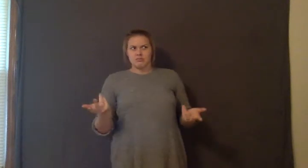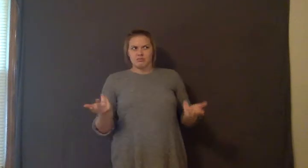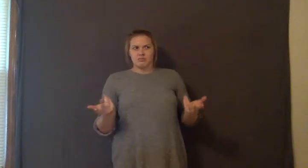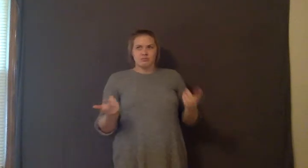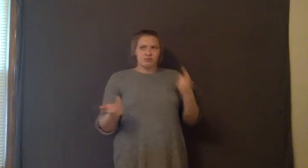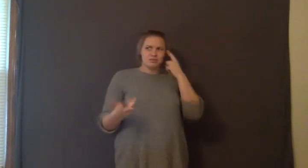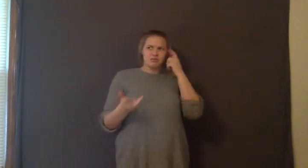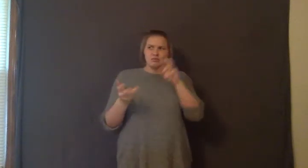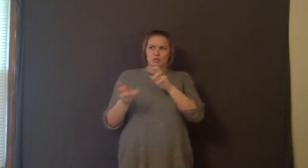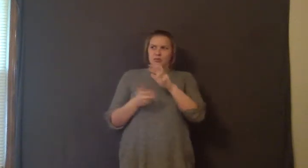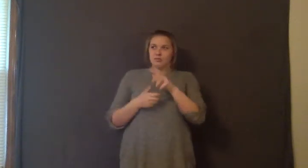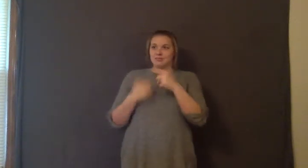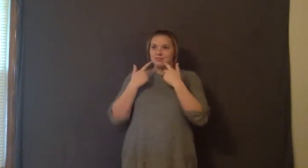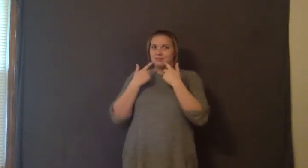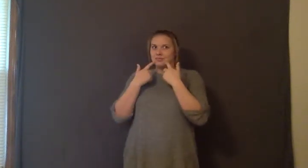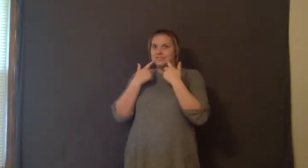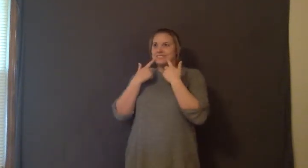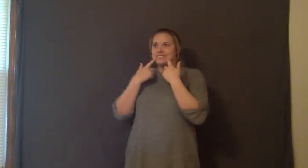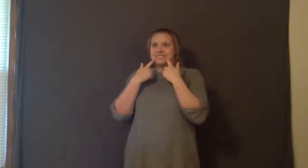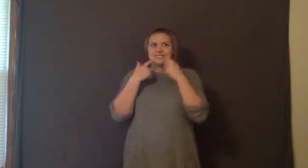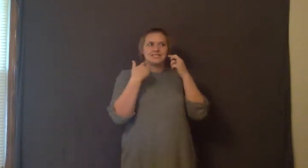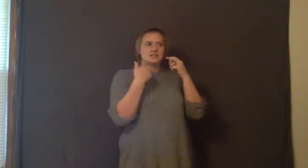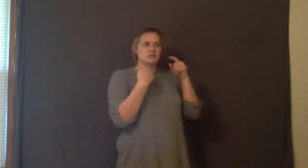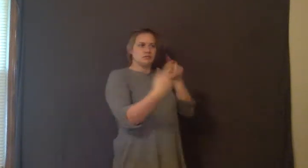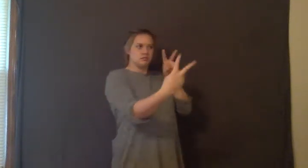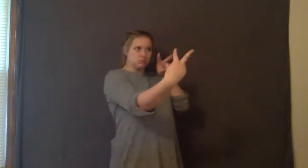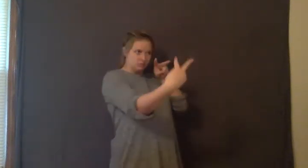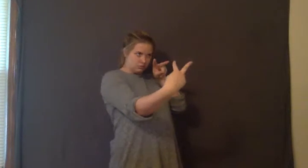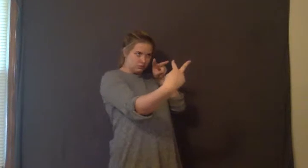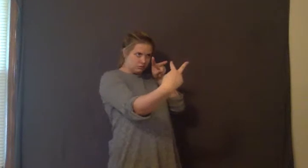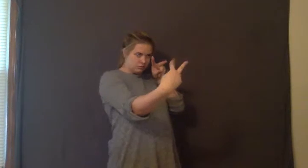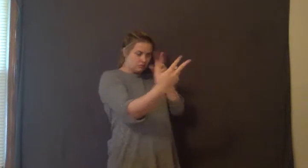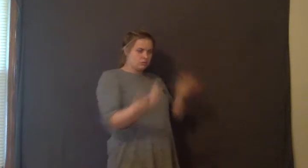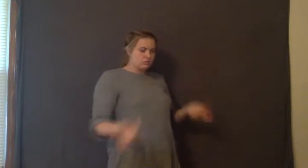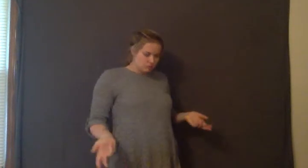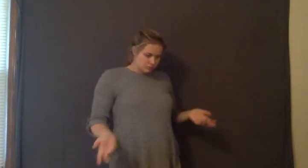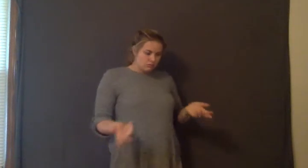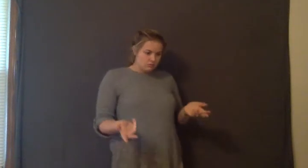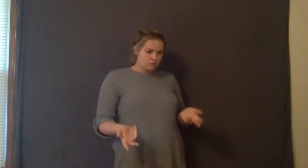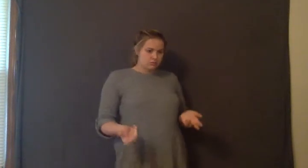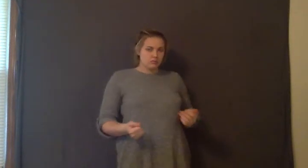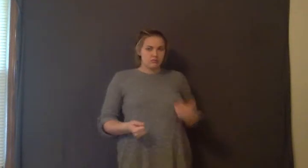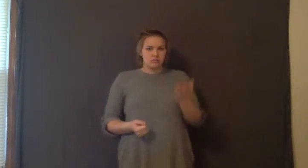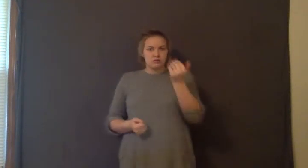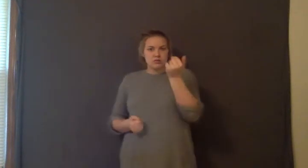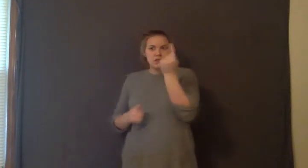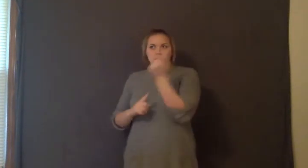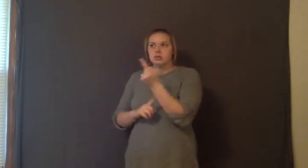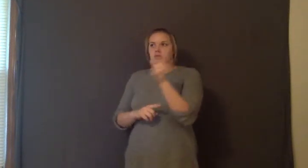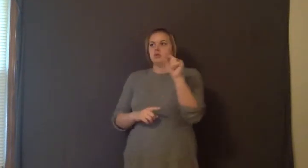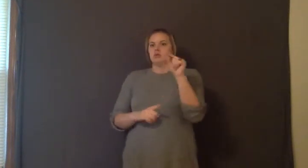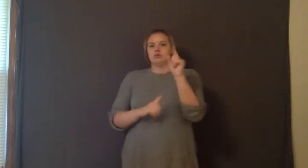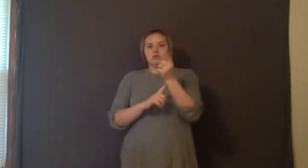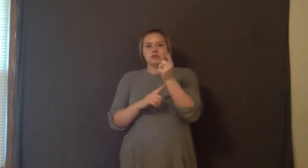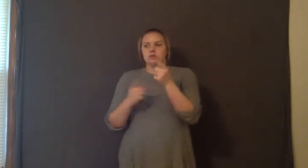at her, and I'd smile, but she was very serious. And after about 15 or 20 minutes of this, she got up, and she came across the room, and she took me